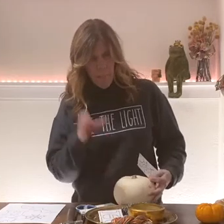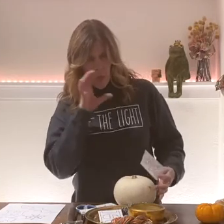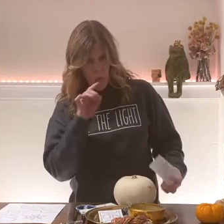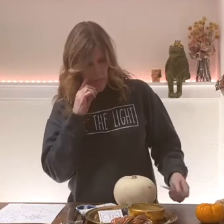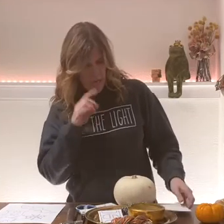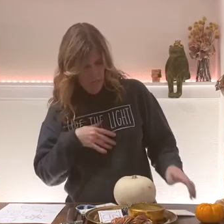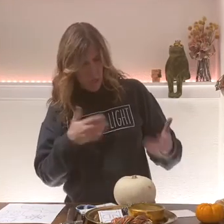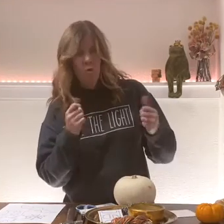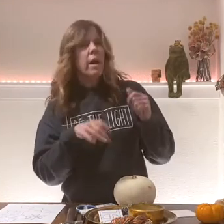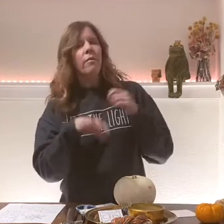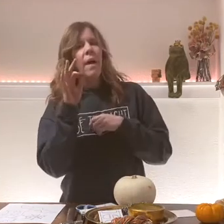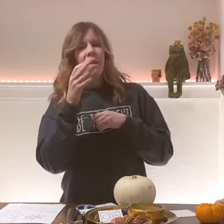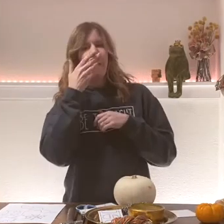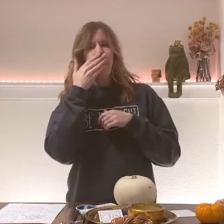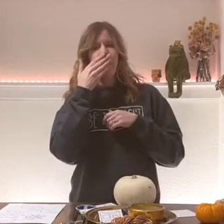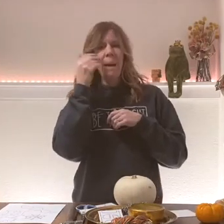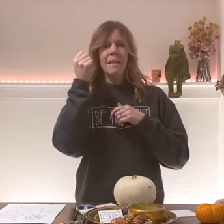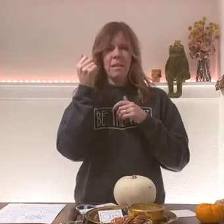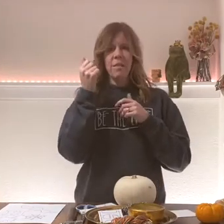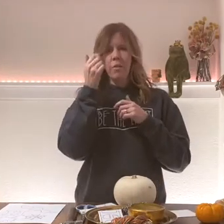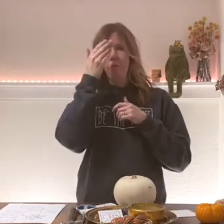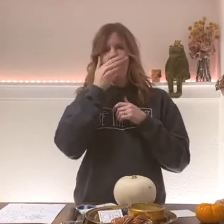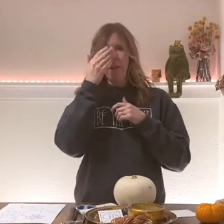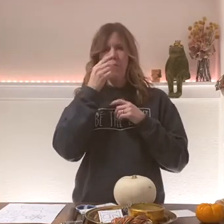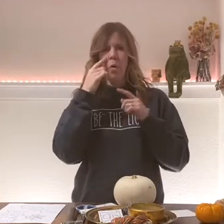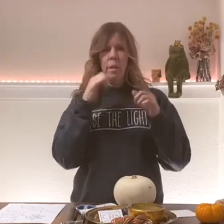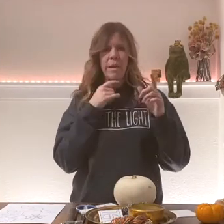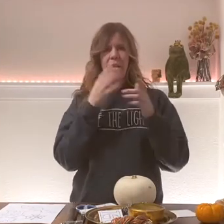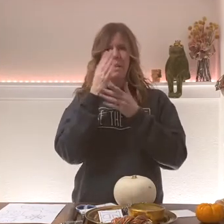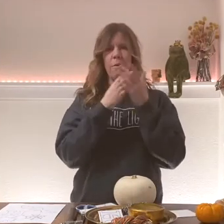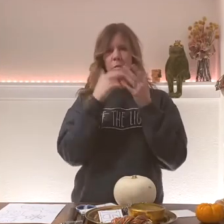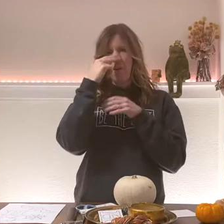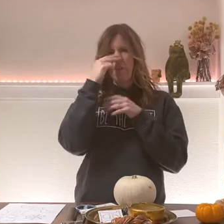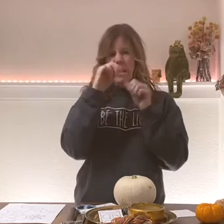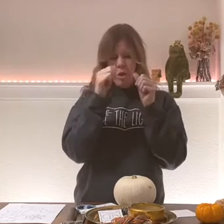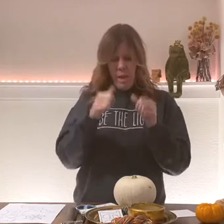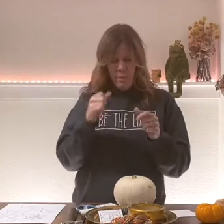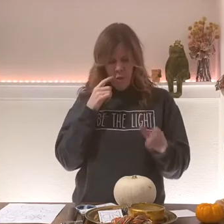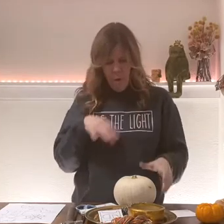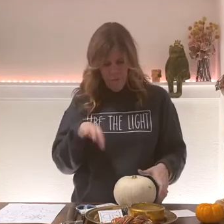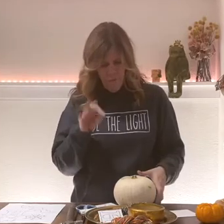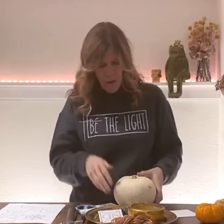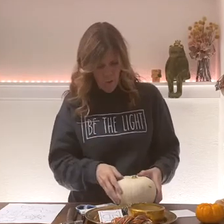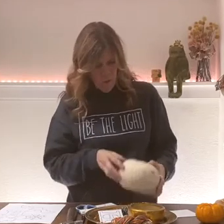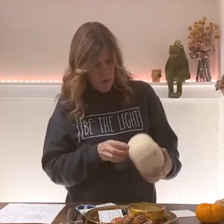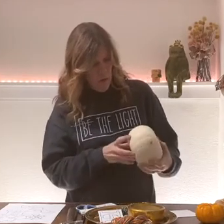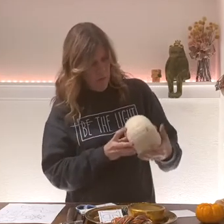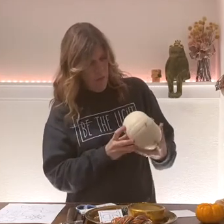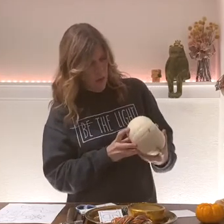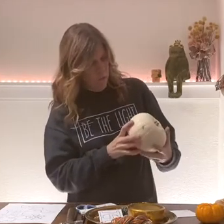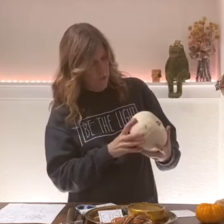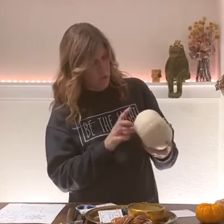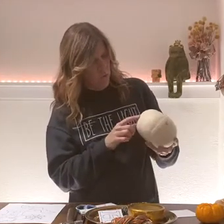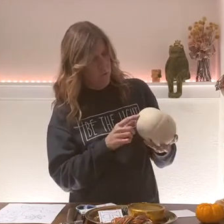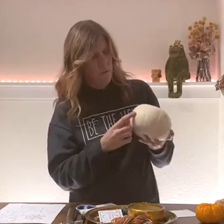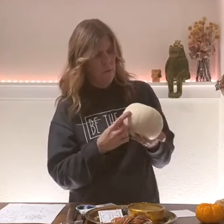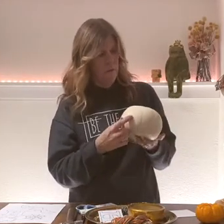look at it and try to find the best front for it because some of them are funny shapes. So I found that we'll use this